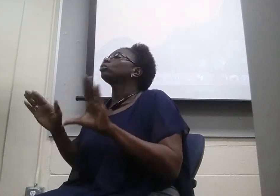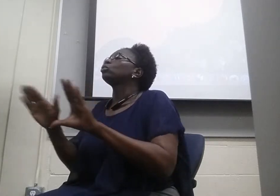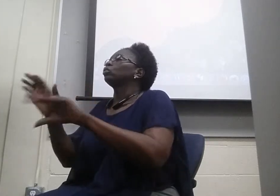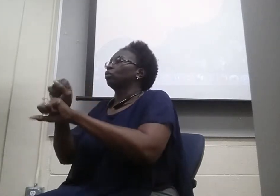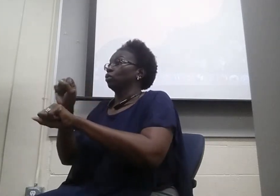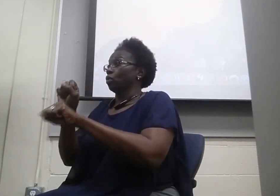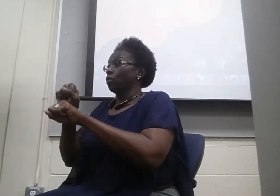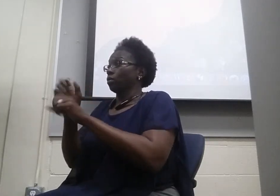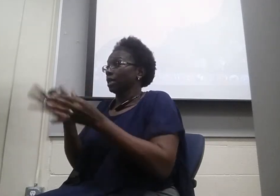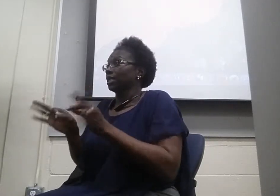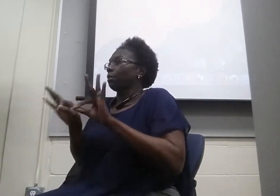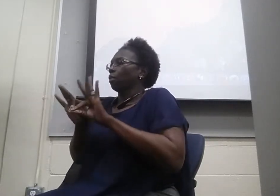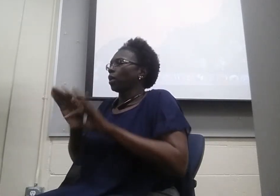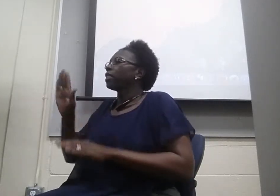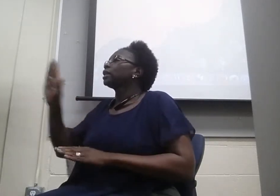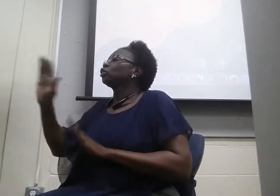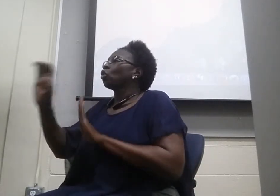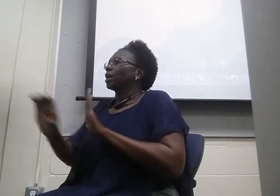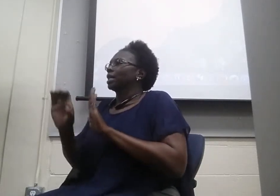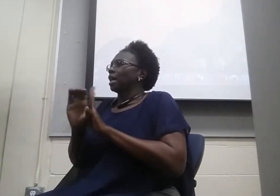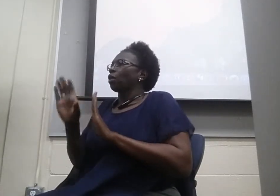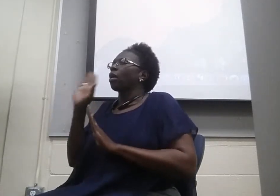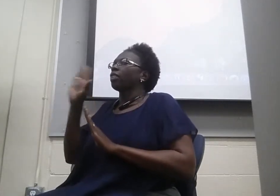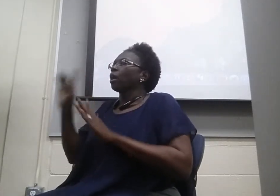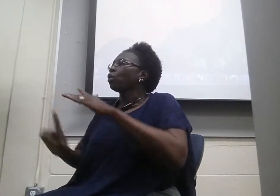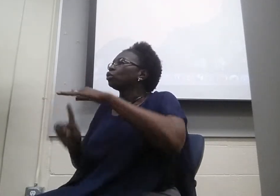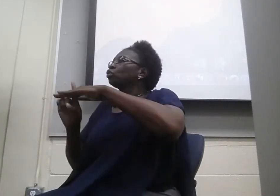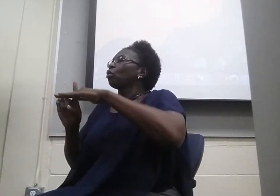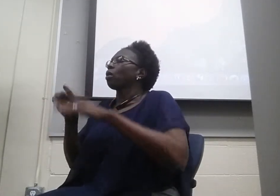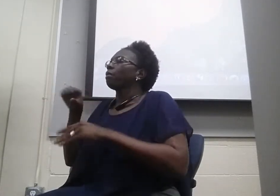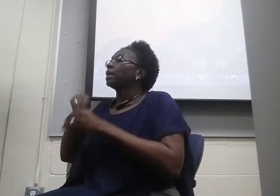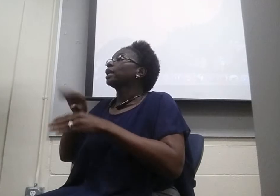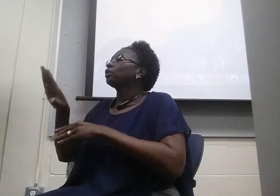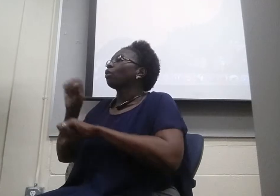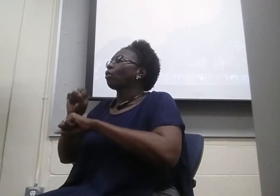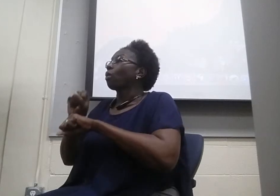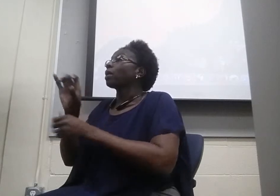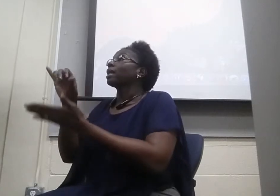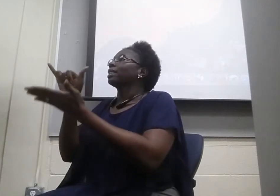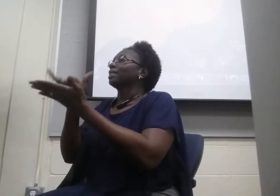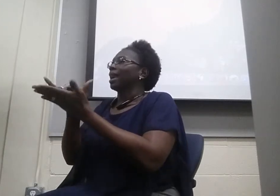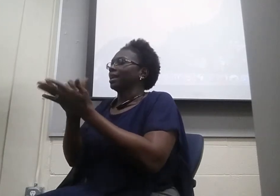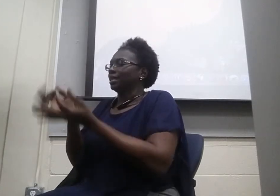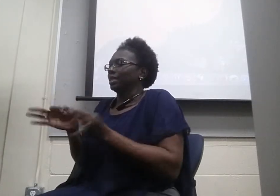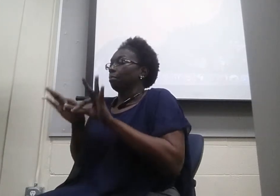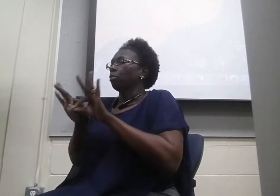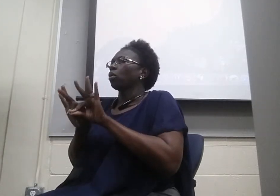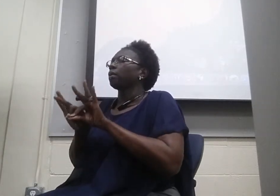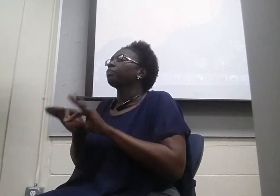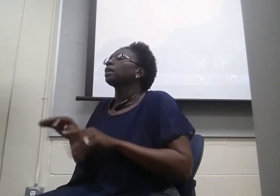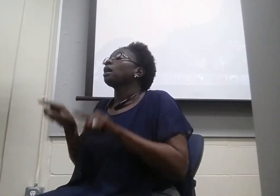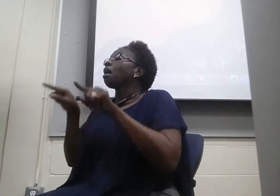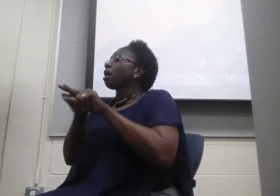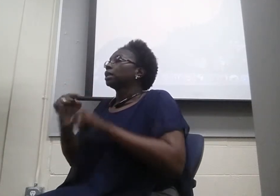your character showing up in it, ends up being what's important. And the other things I tell in my intro classes too, especially, is